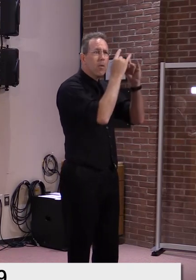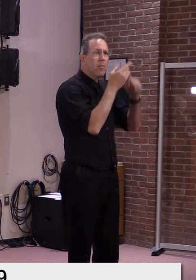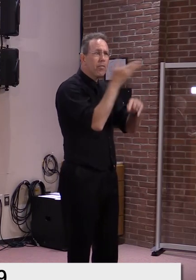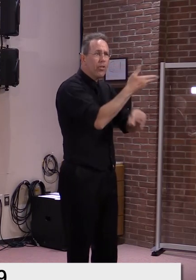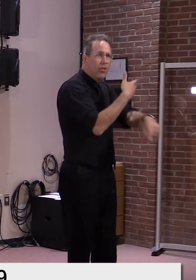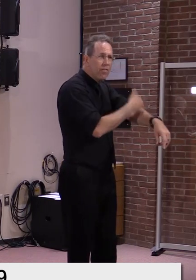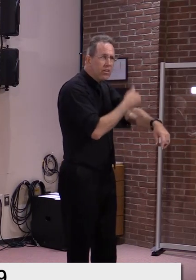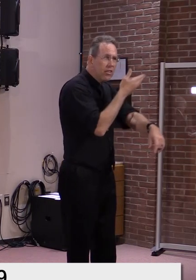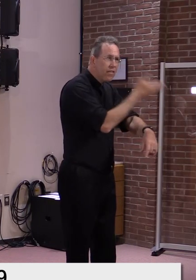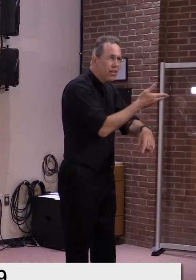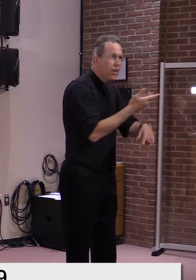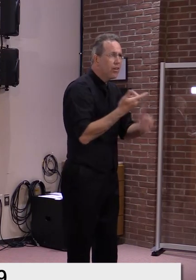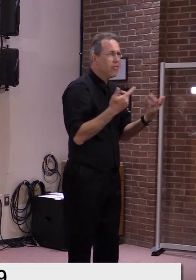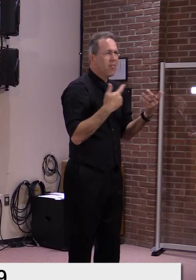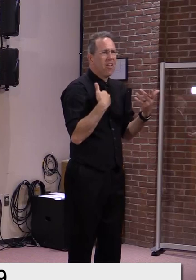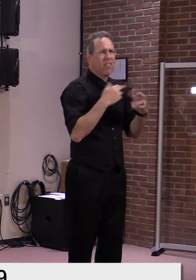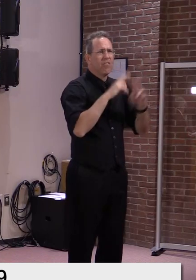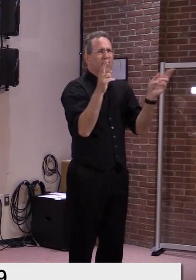and EMS